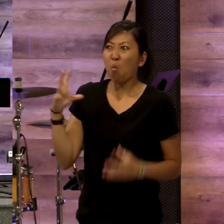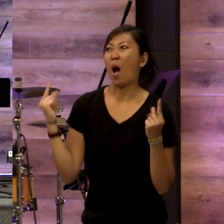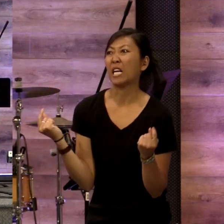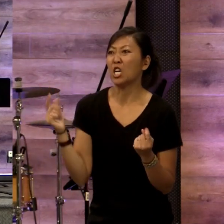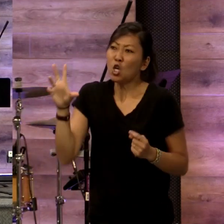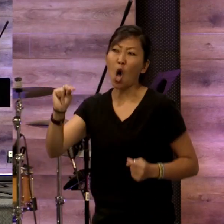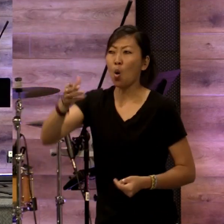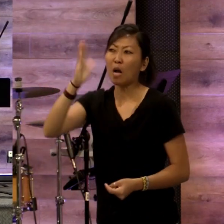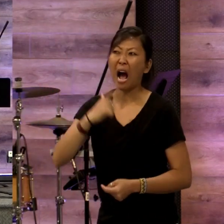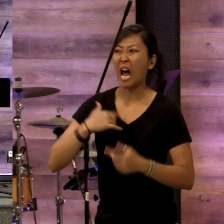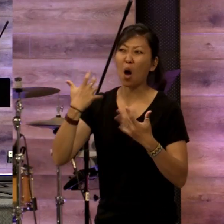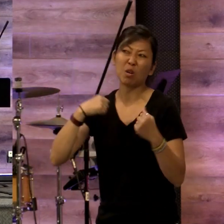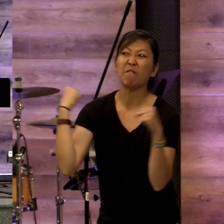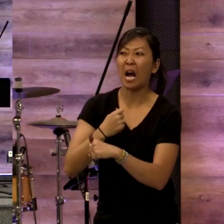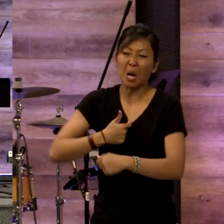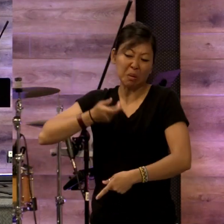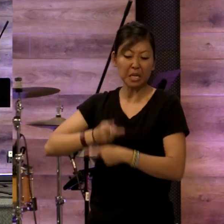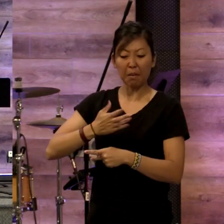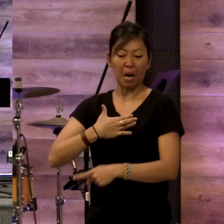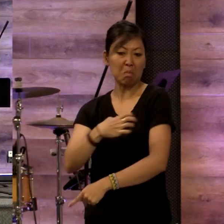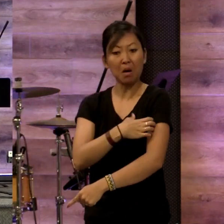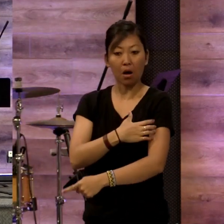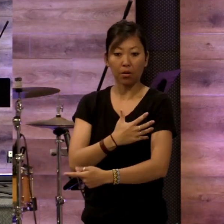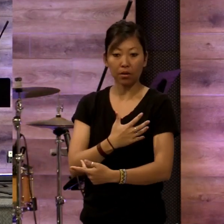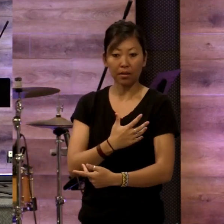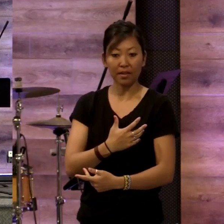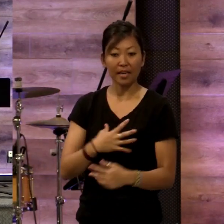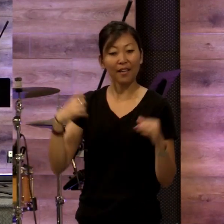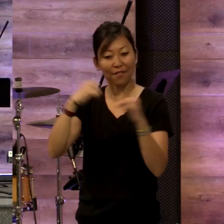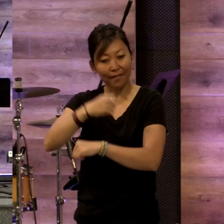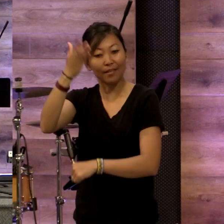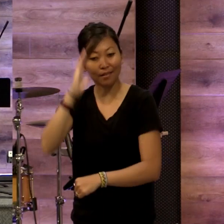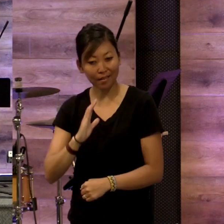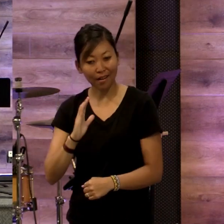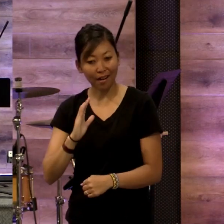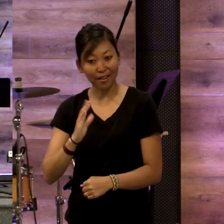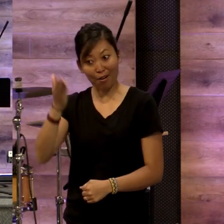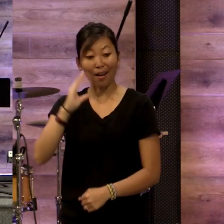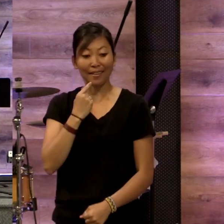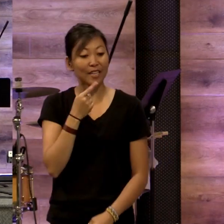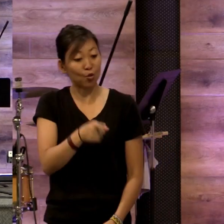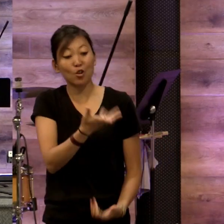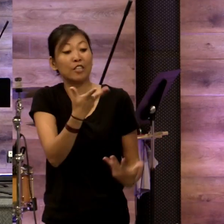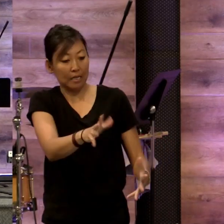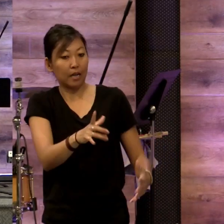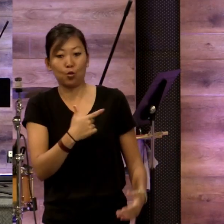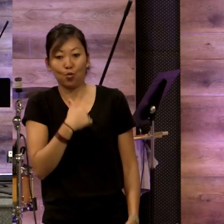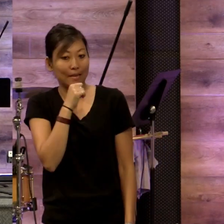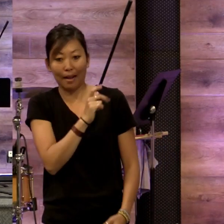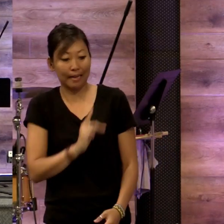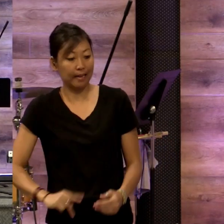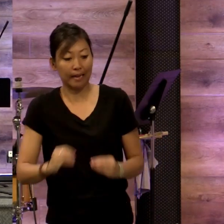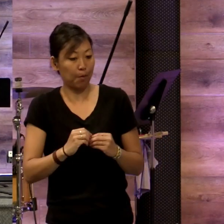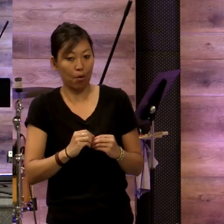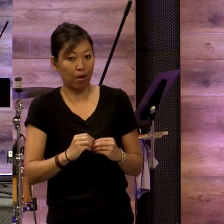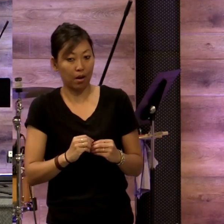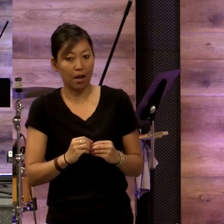trying to preserve his power and trying to hang on to this kingdom that God is giving to another.